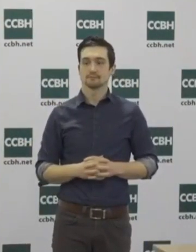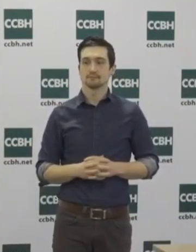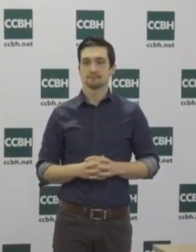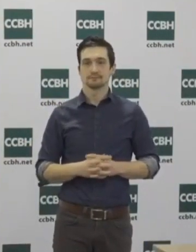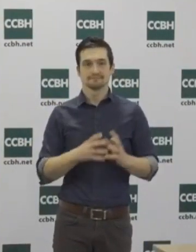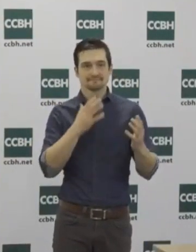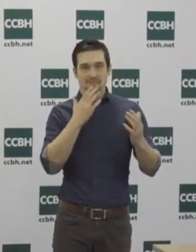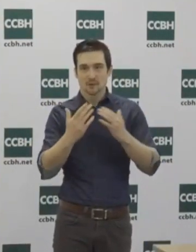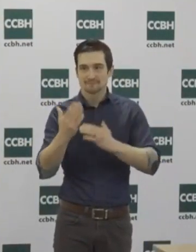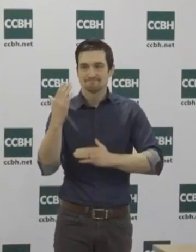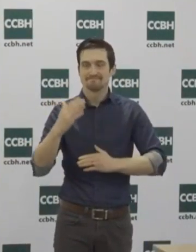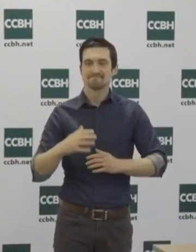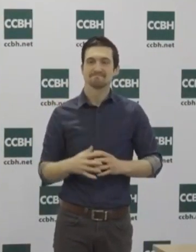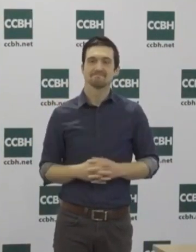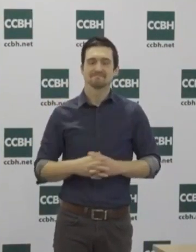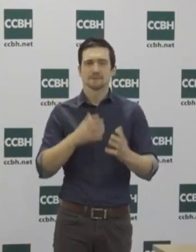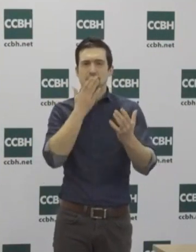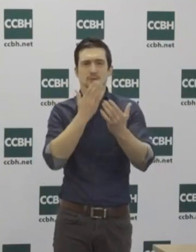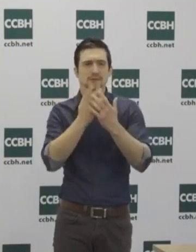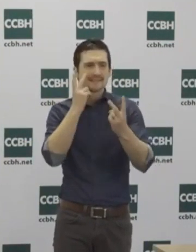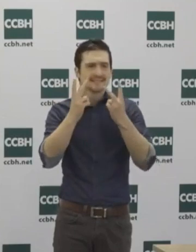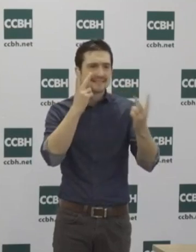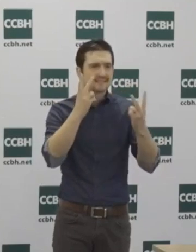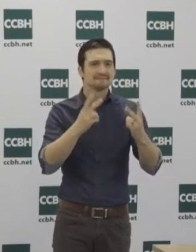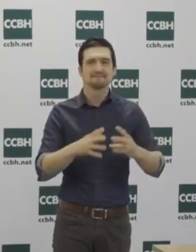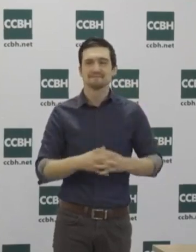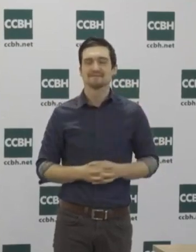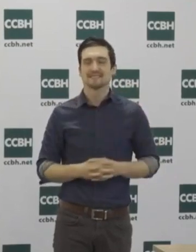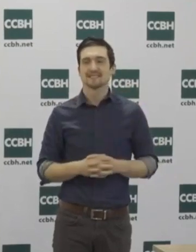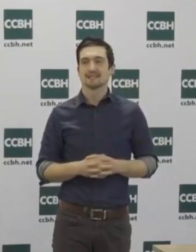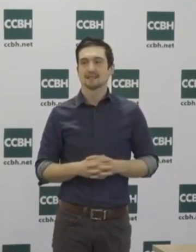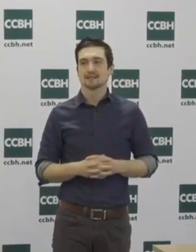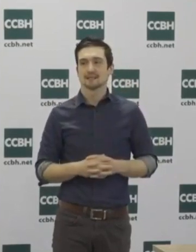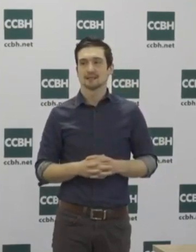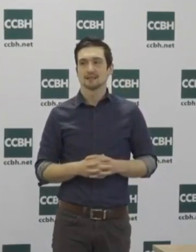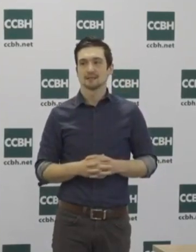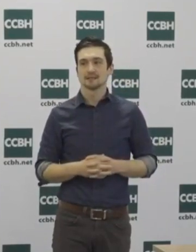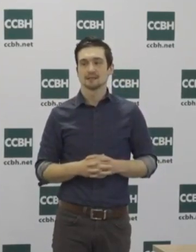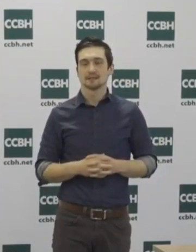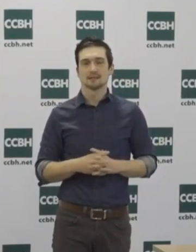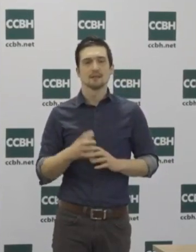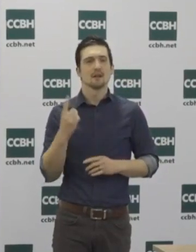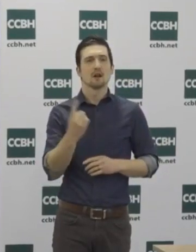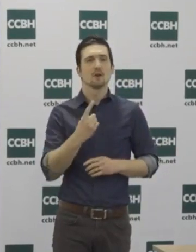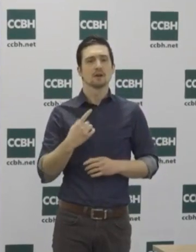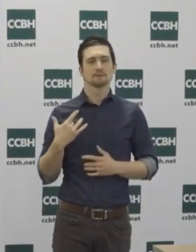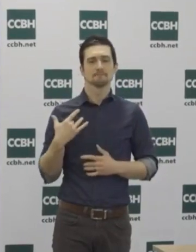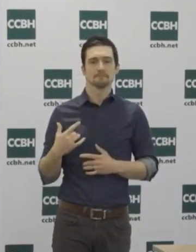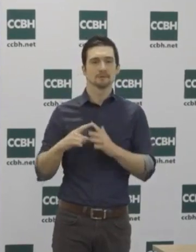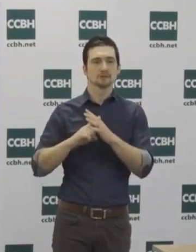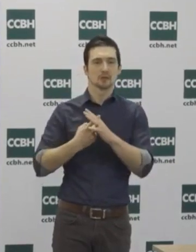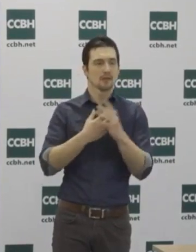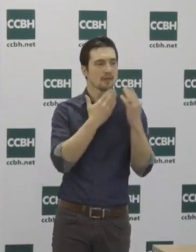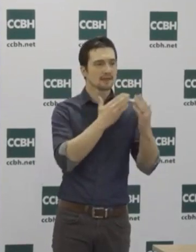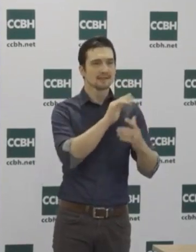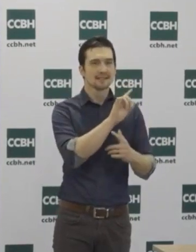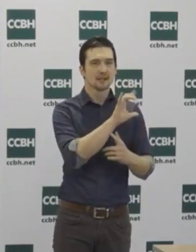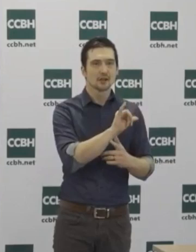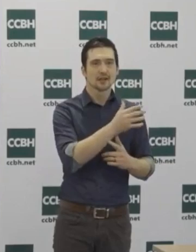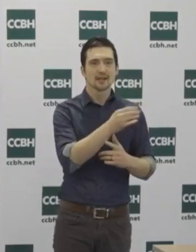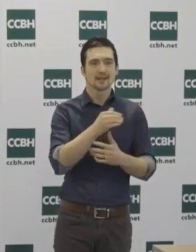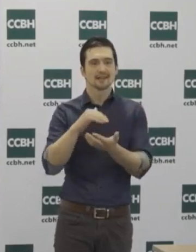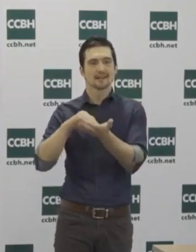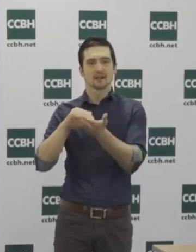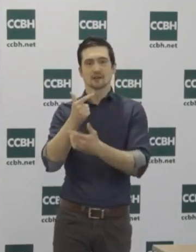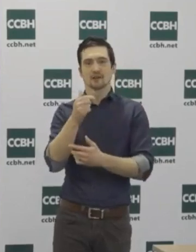Good morning. Good to see you all again. And as I always like to start, I want to thank Terry Allen and Dr. Heidi